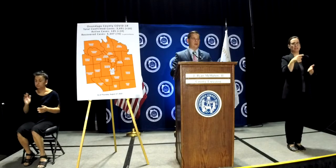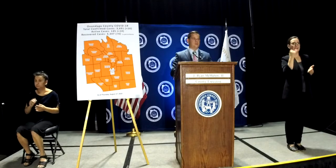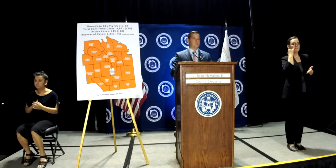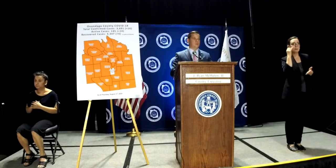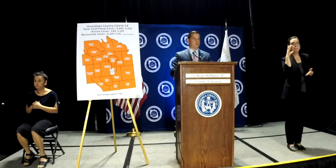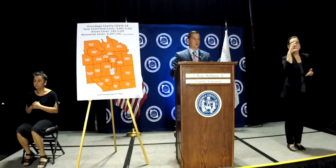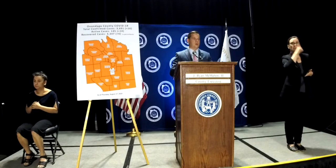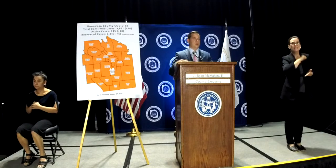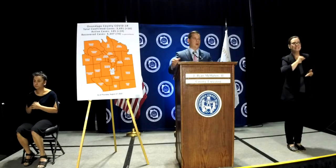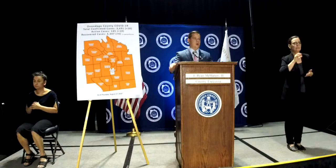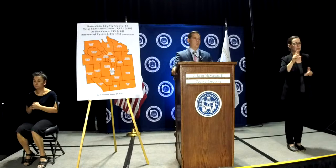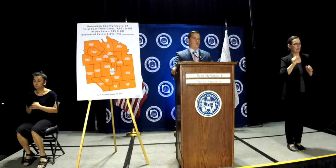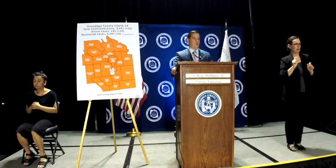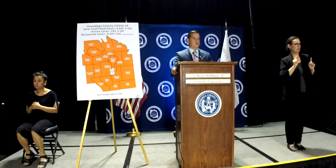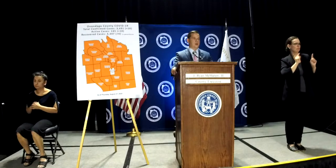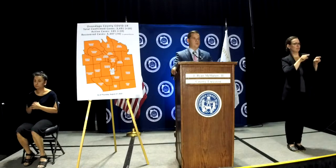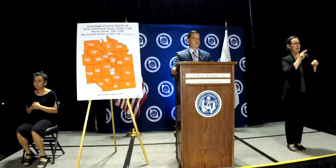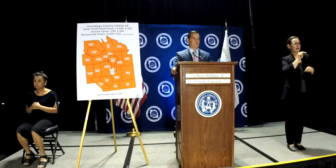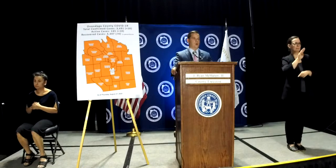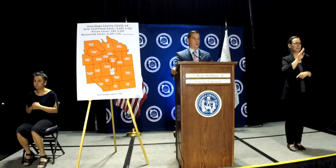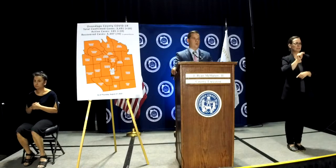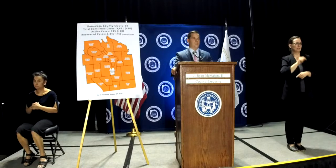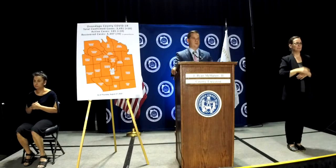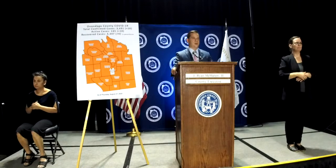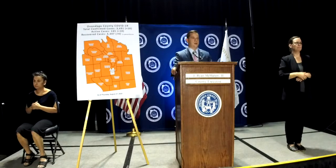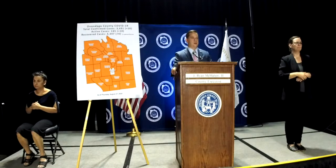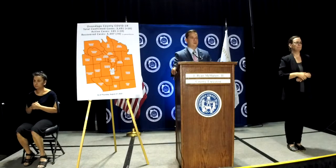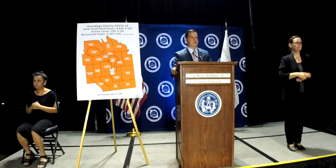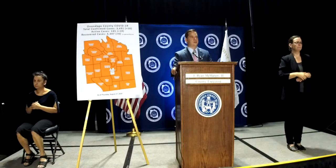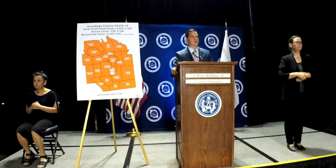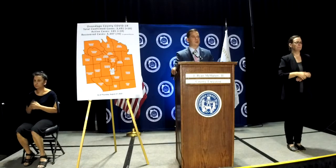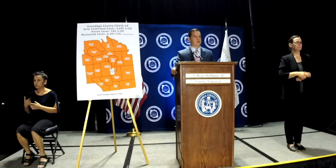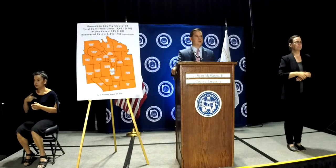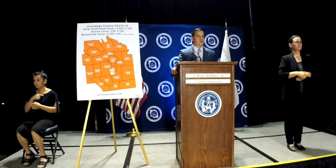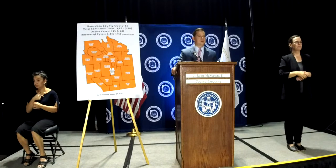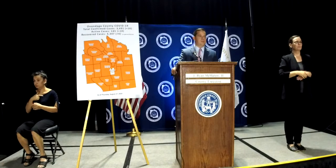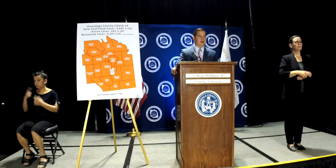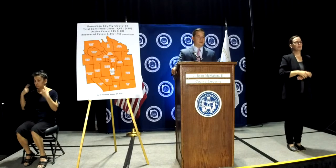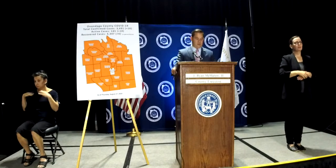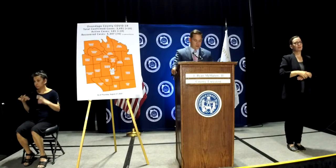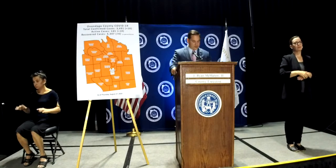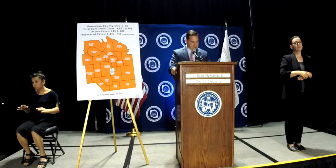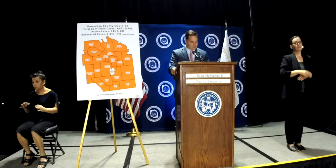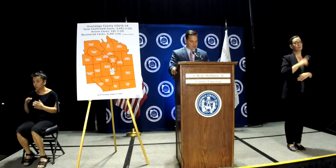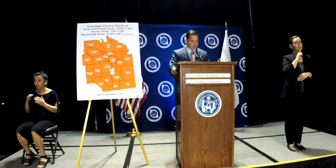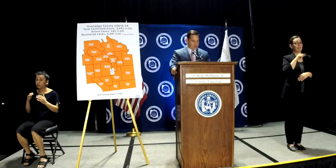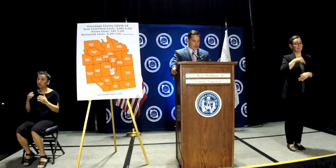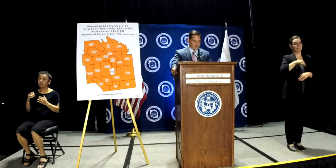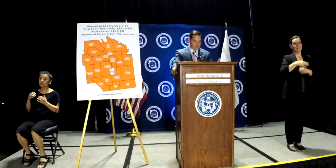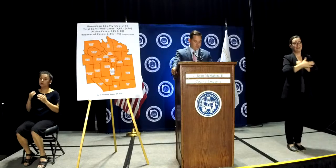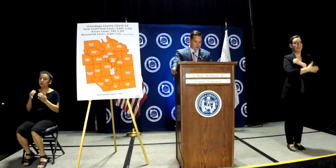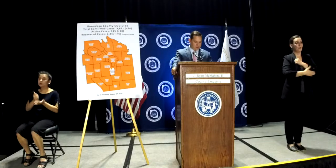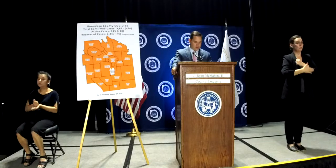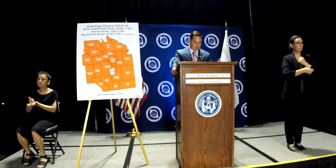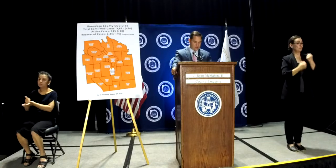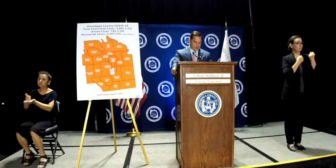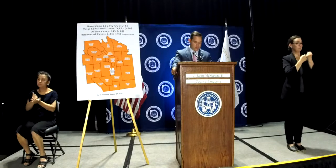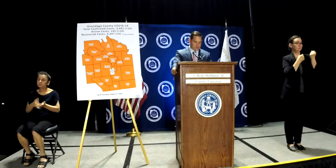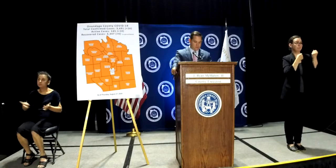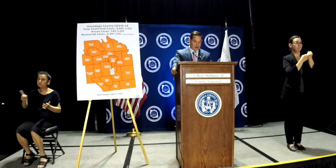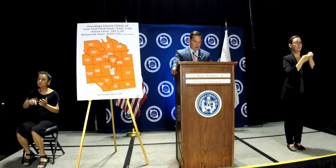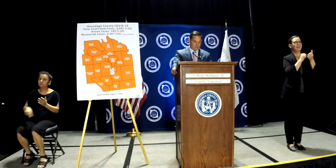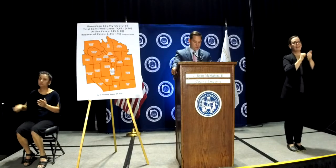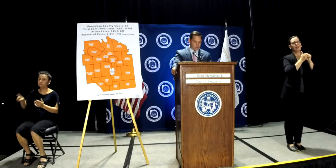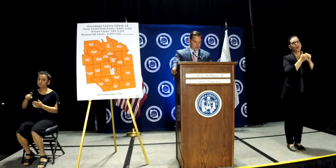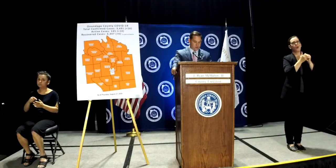our county workforce helps work with Upstate and Essentia to man these. On September 11th, I